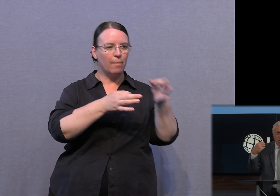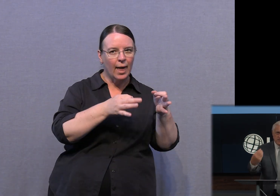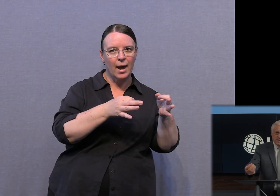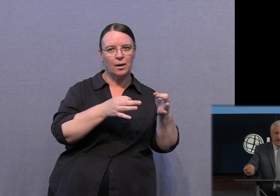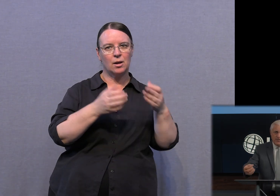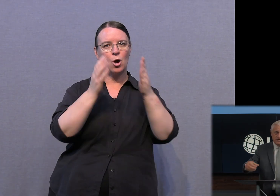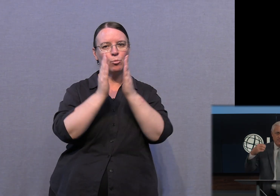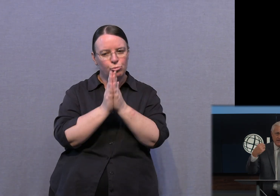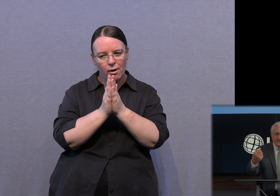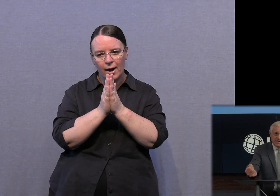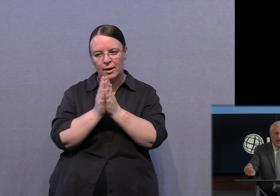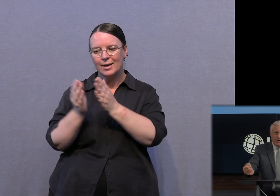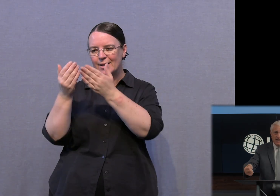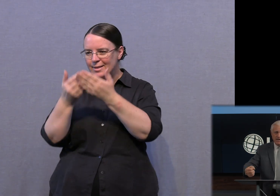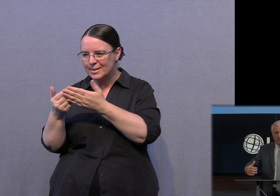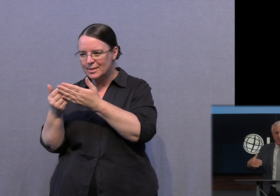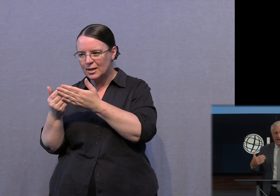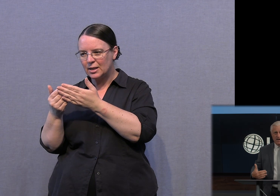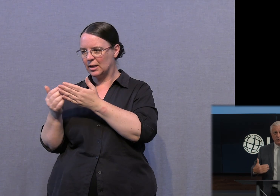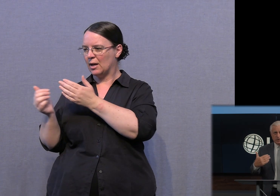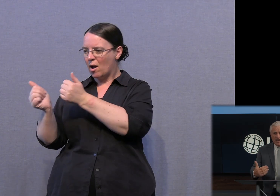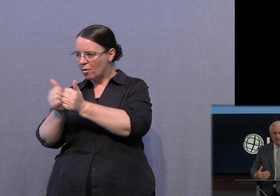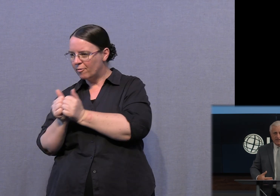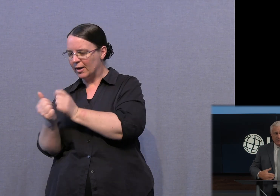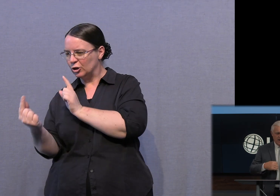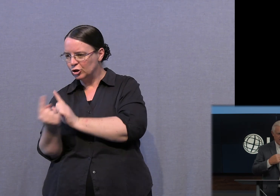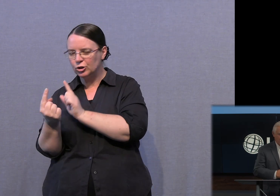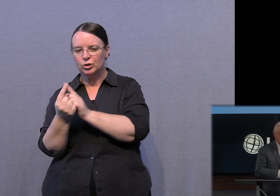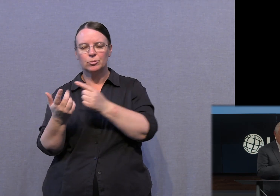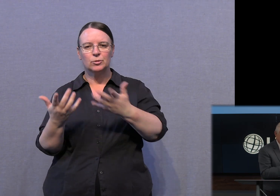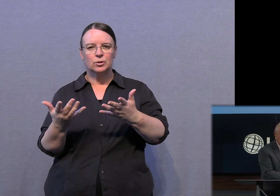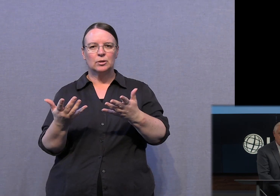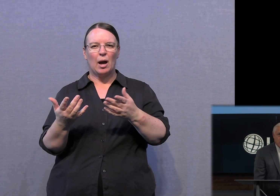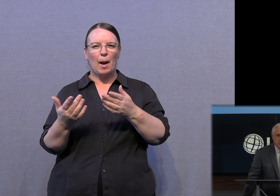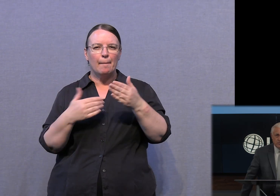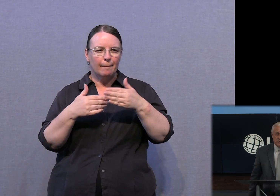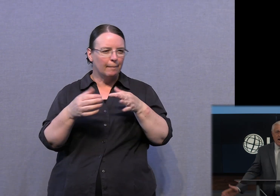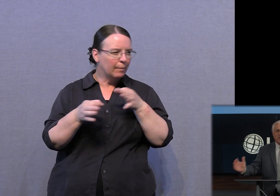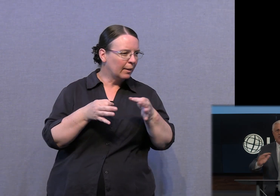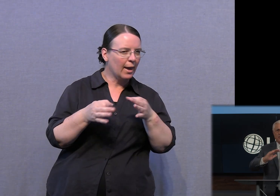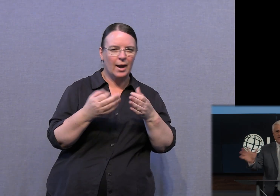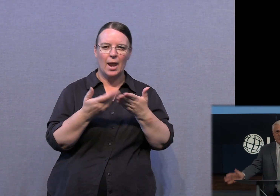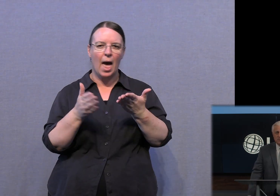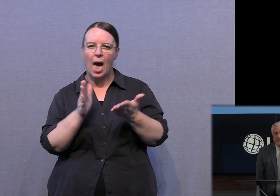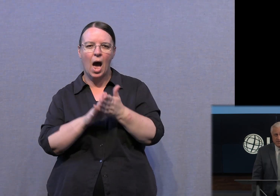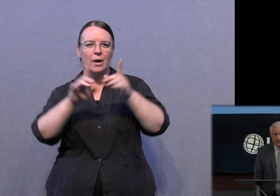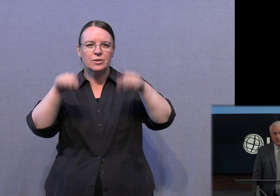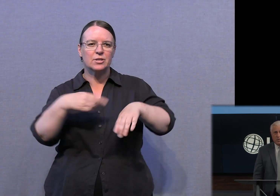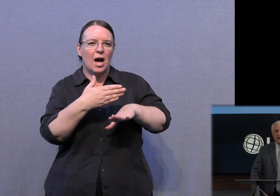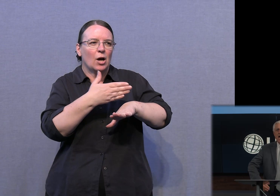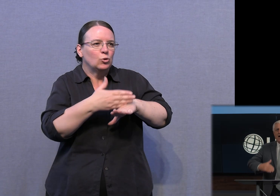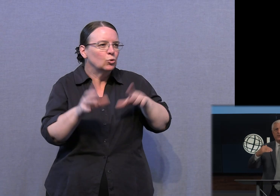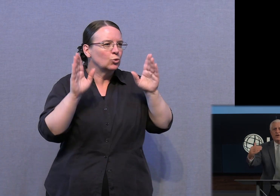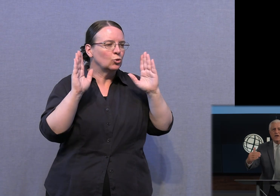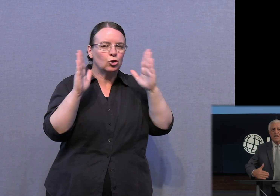to work together, to meet together, to plan your strategy of how you're going to start more churches, how you're going to reach new